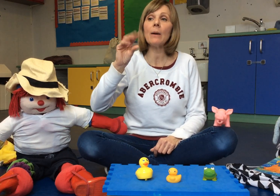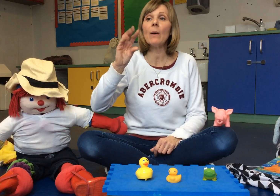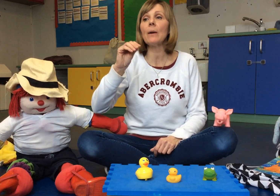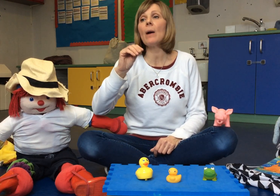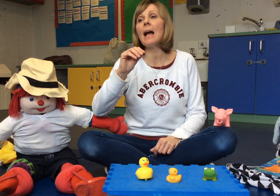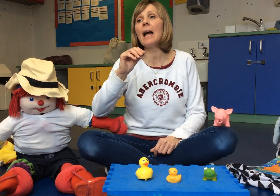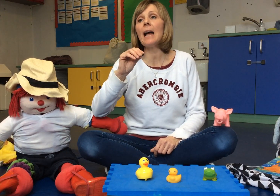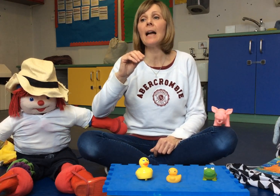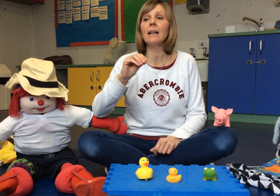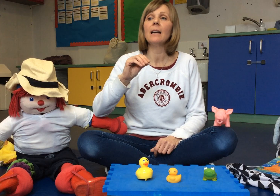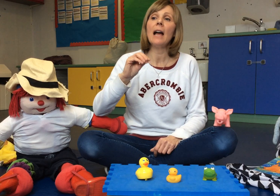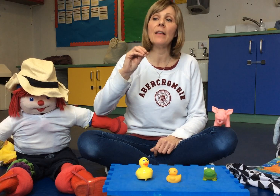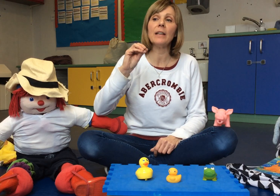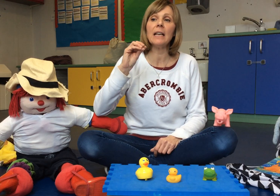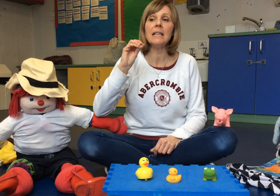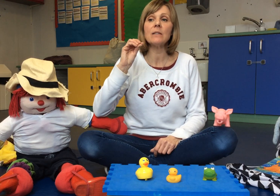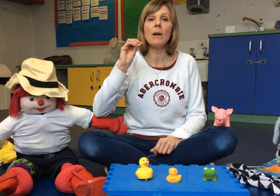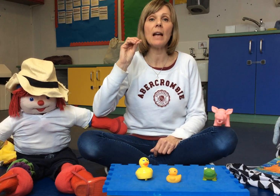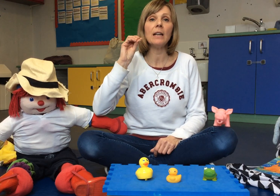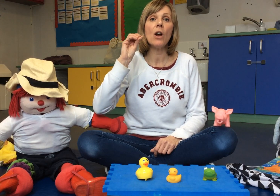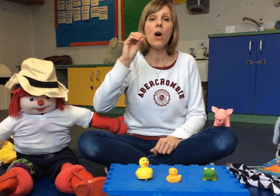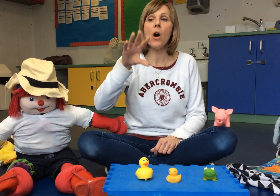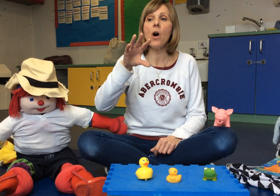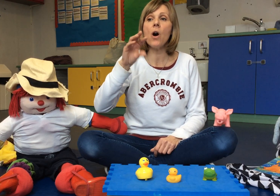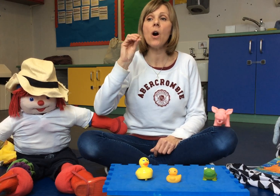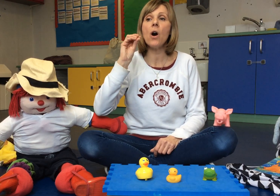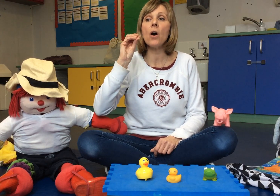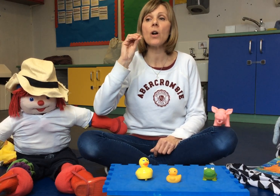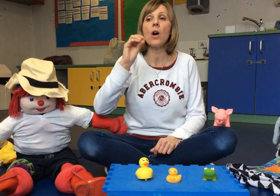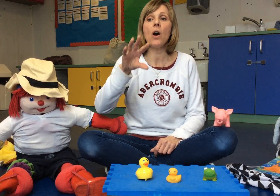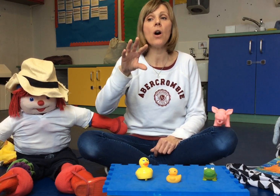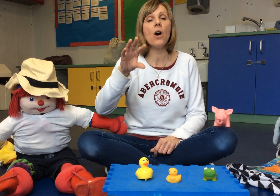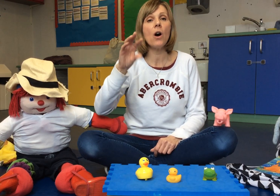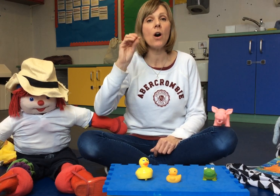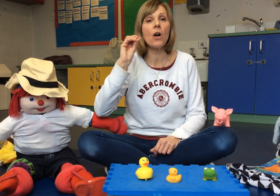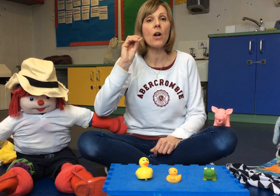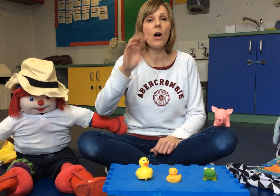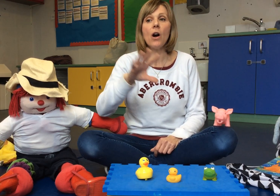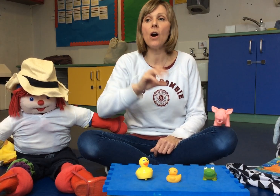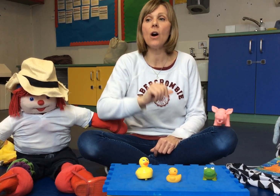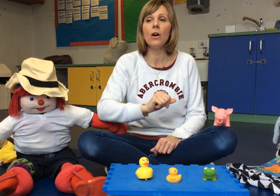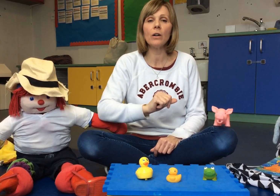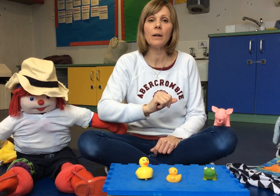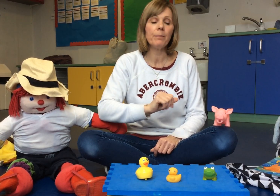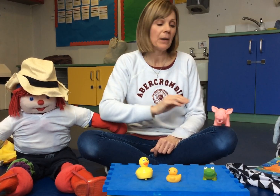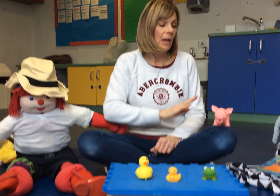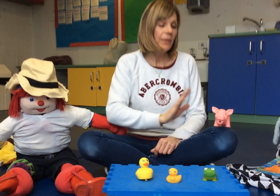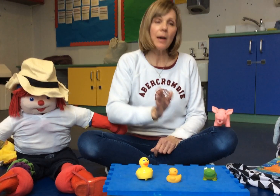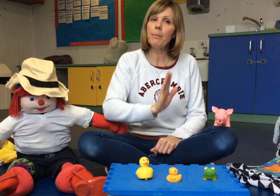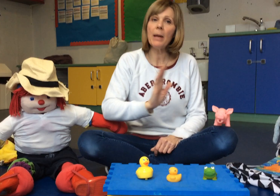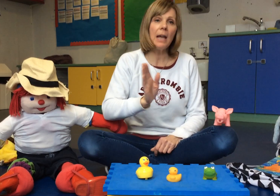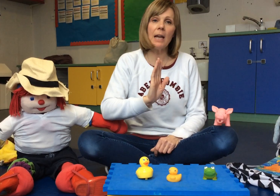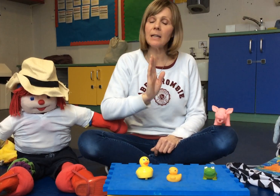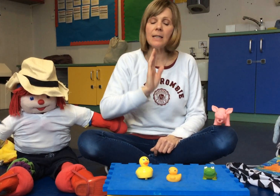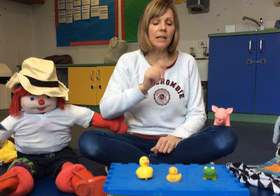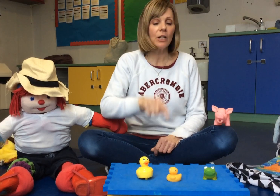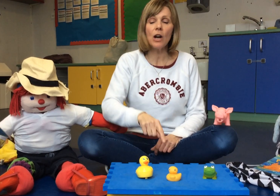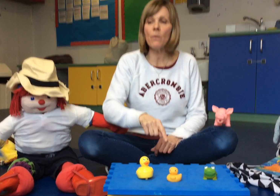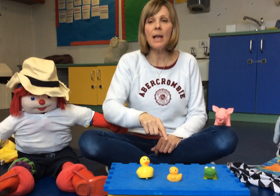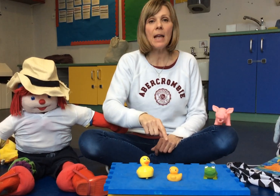quack, quack. And the geese went honk, honk, honk. The pig didn't go